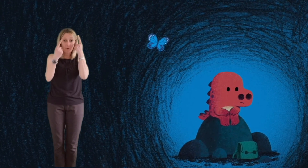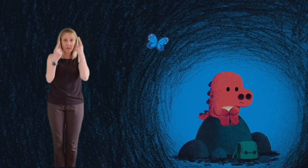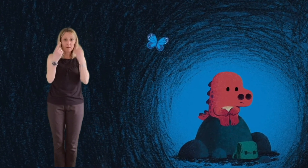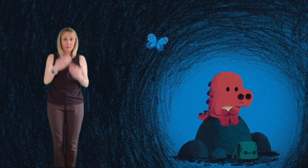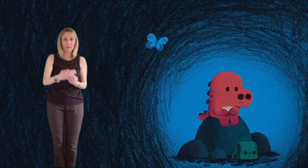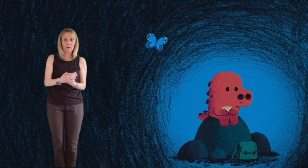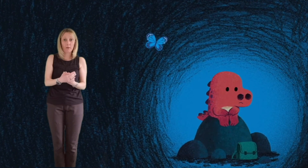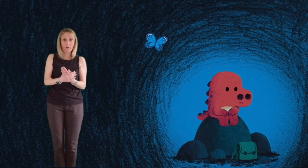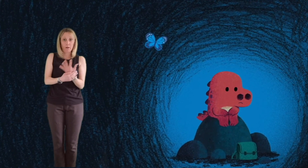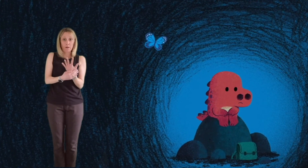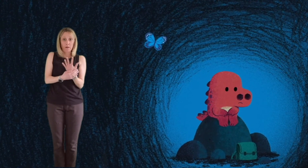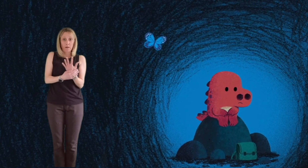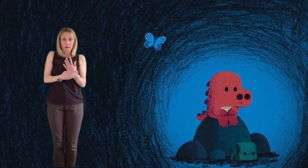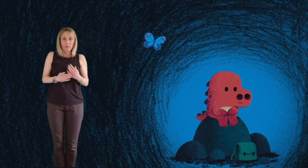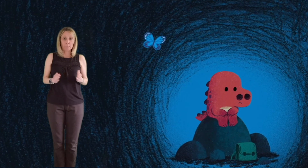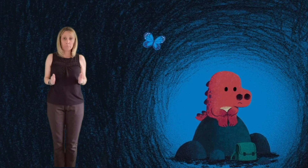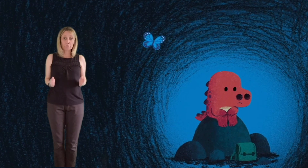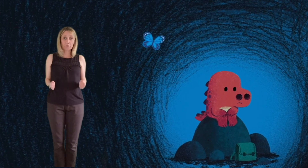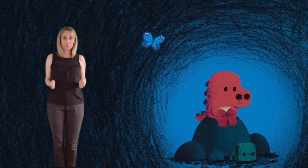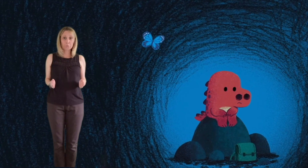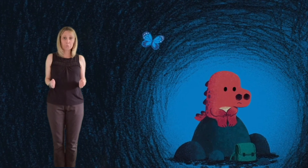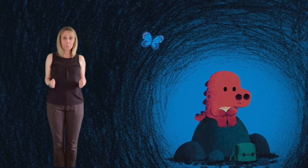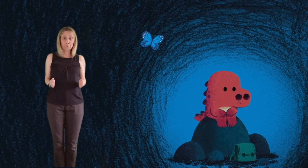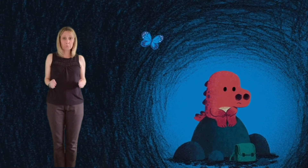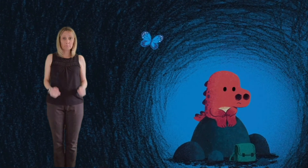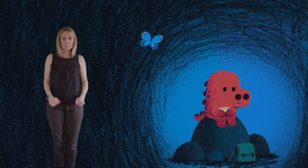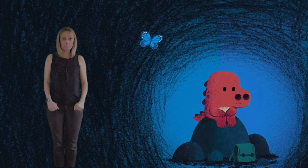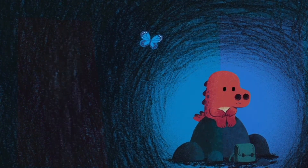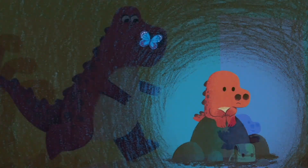butterfly grew very strong inside.